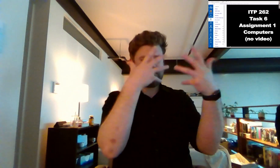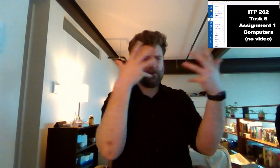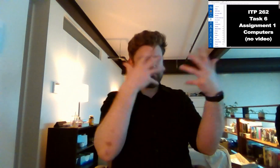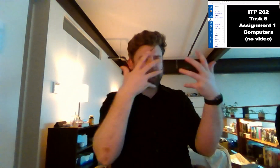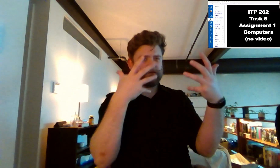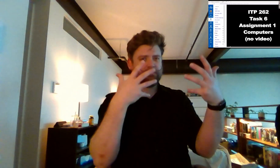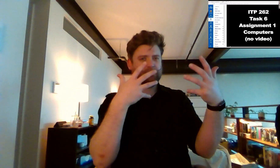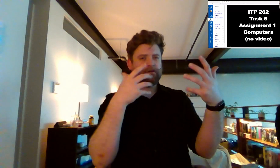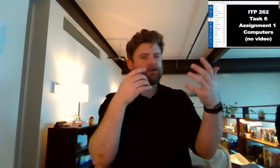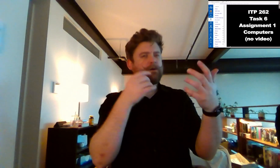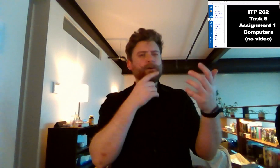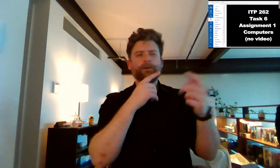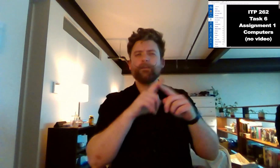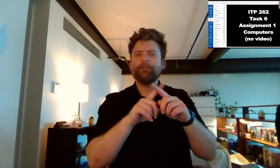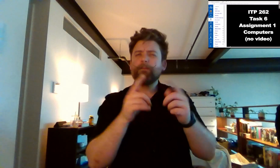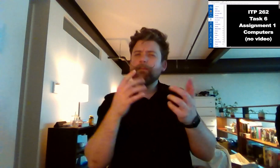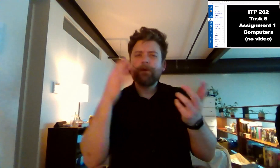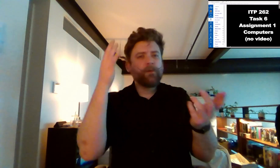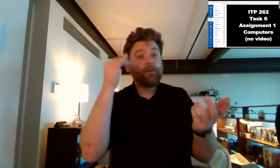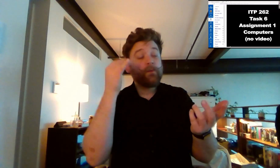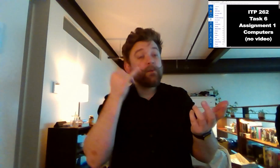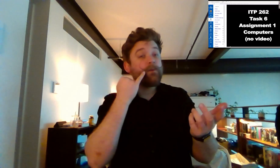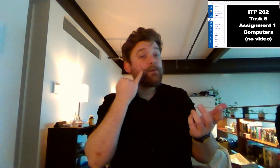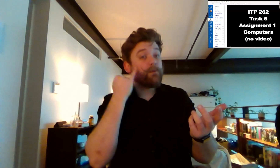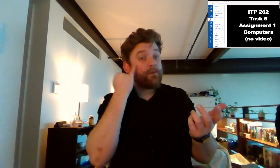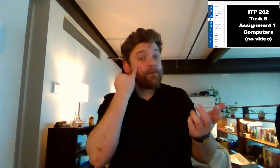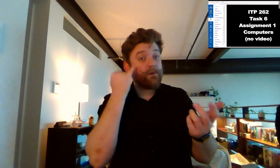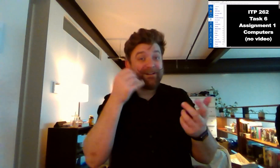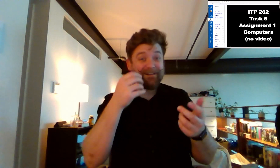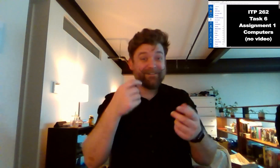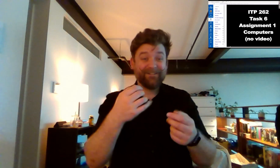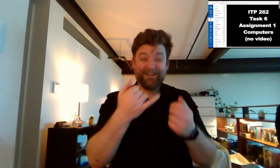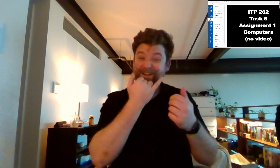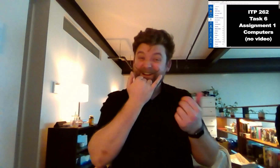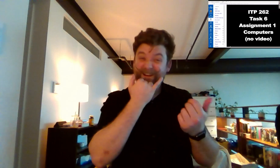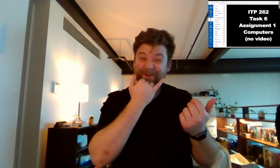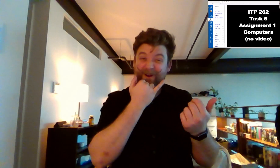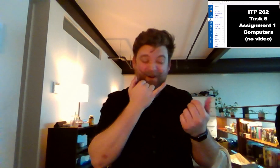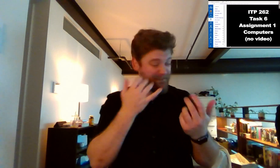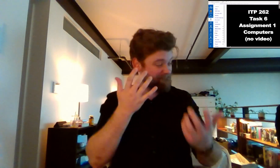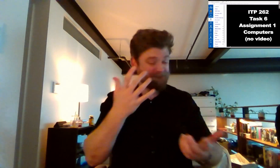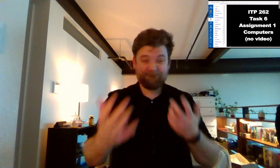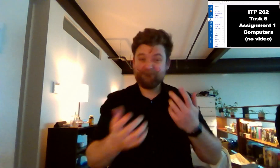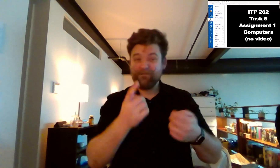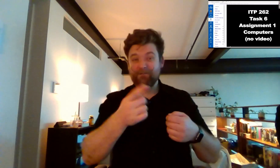But what if there's an error there? What do? Do you cancel it? Do you try and figure it out?